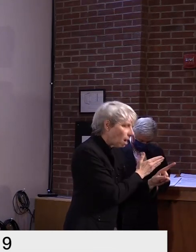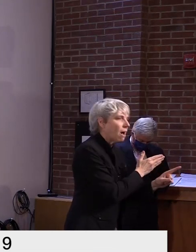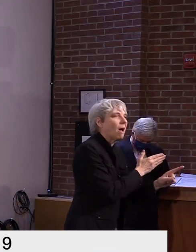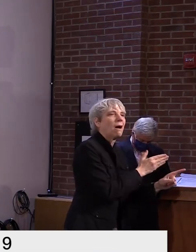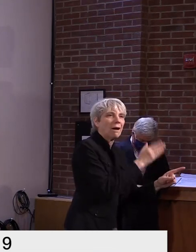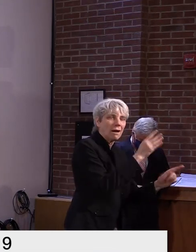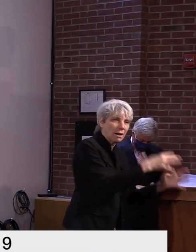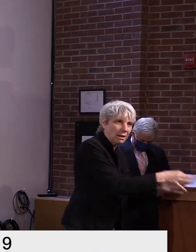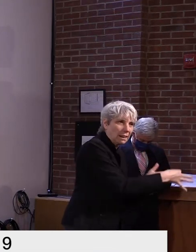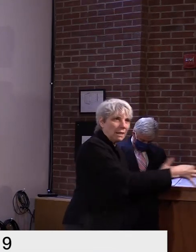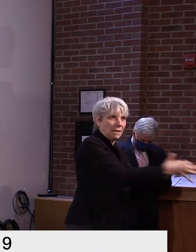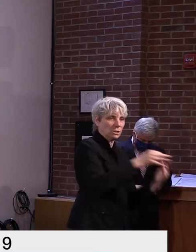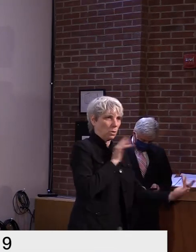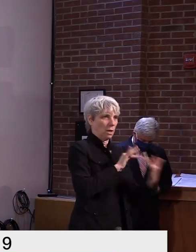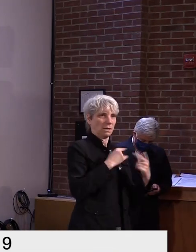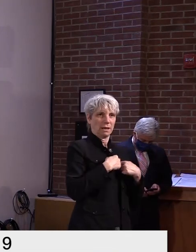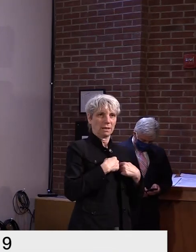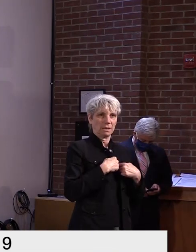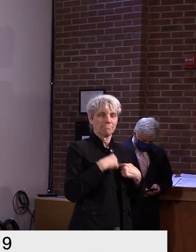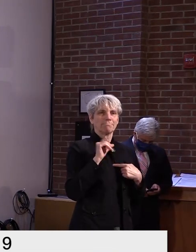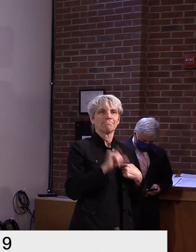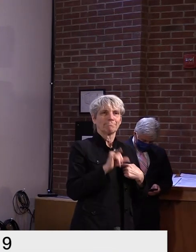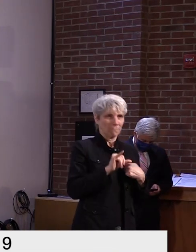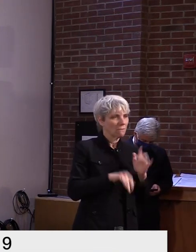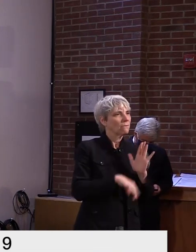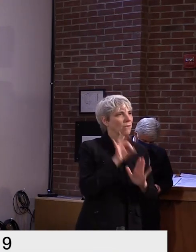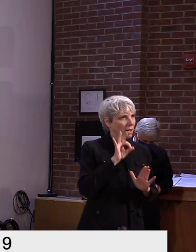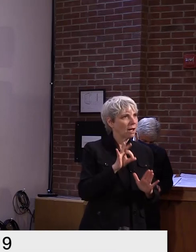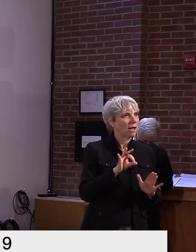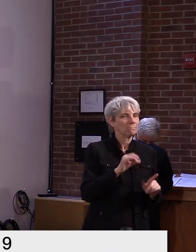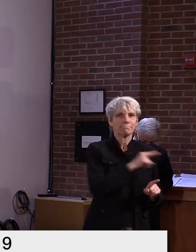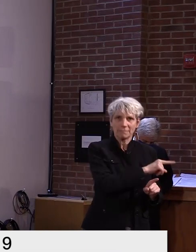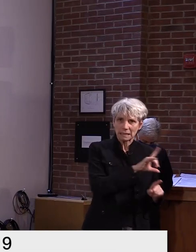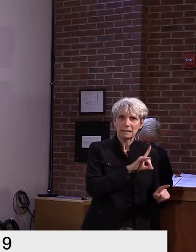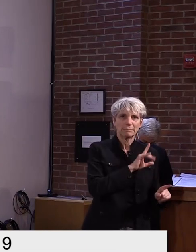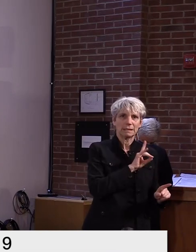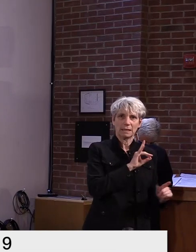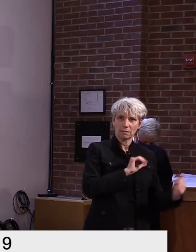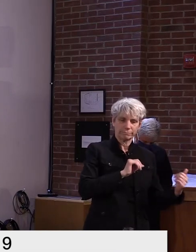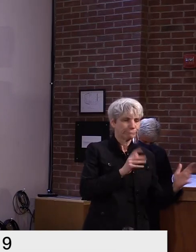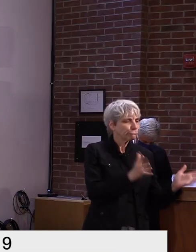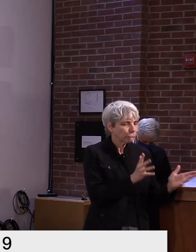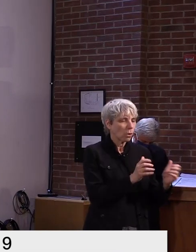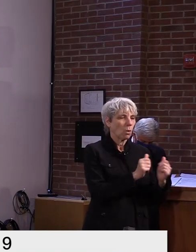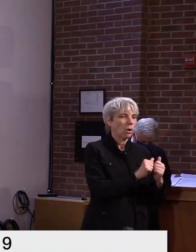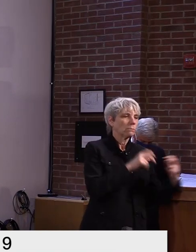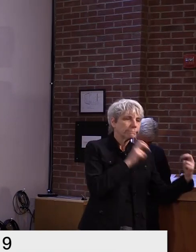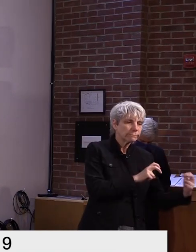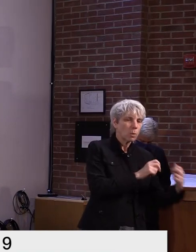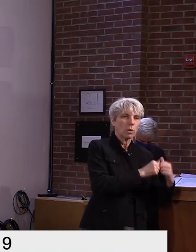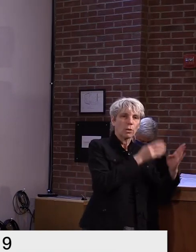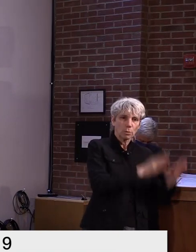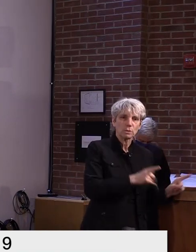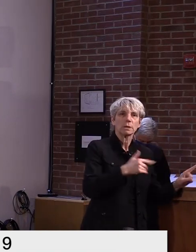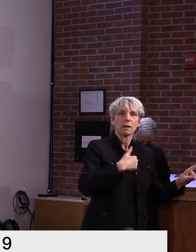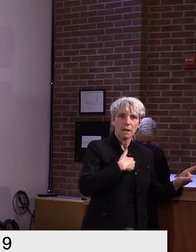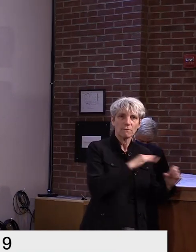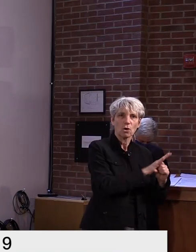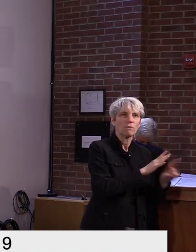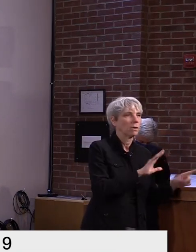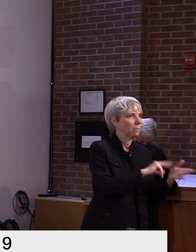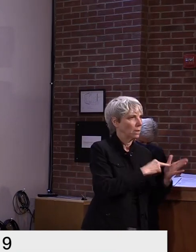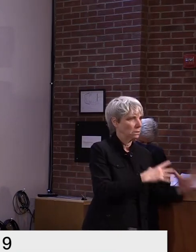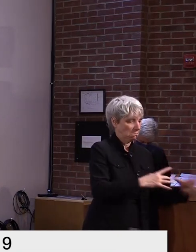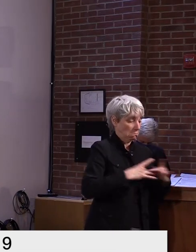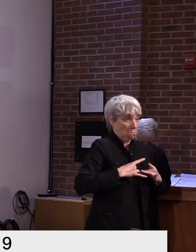The goal of that, of course, is to make sure that even if they are asymptomatic but capable of transmitting virus,